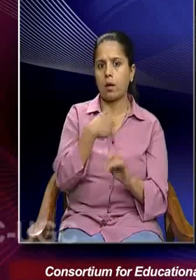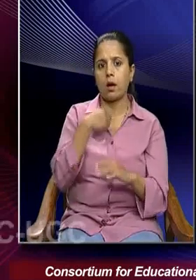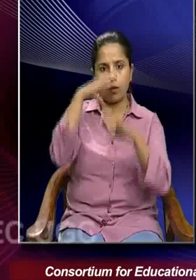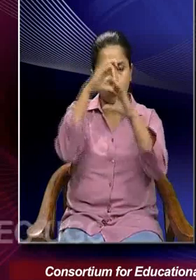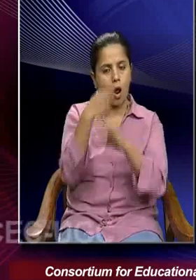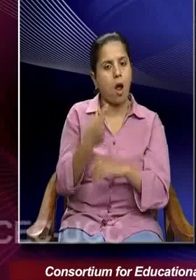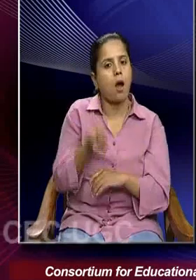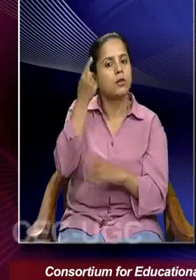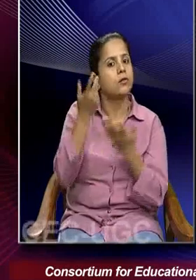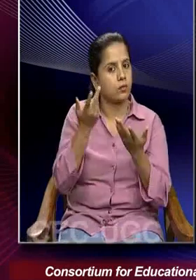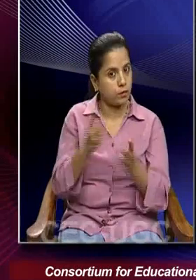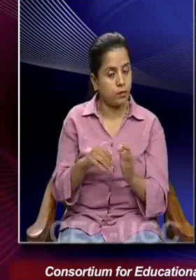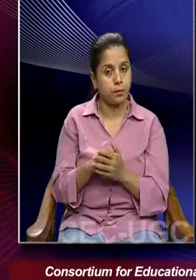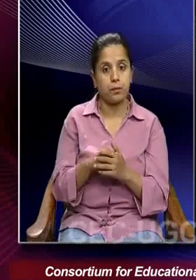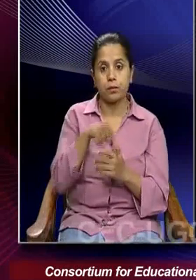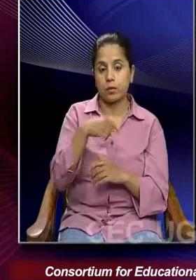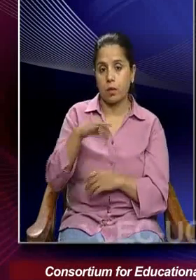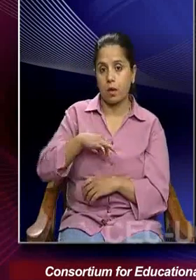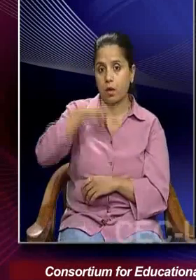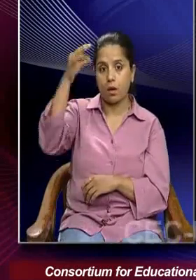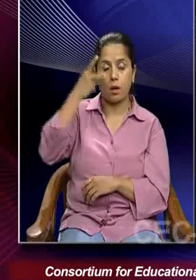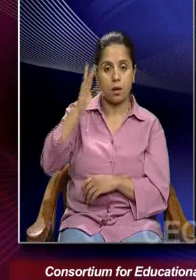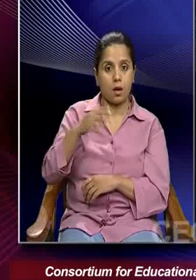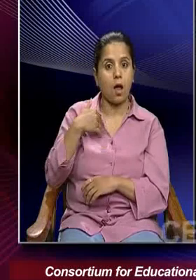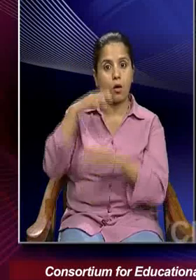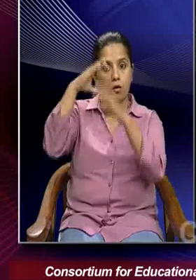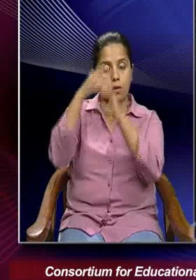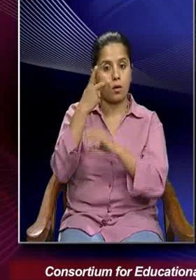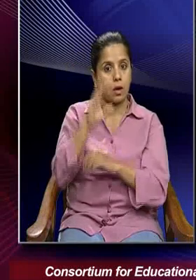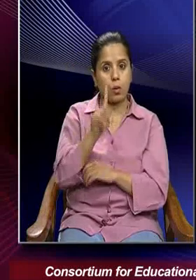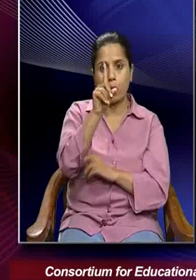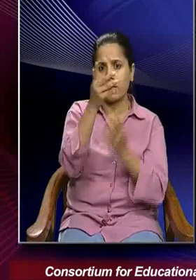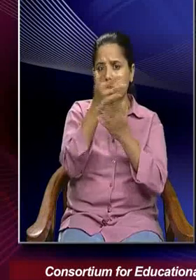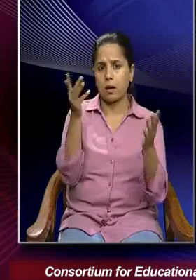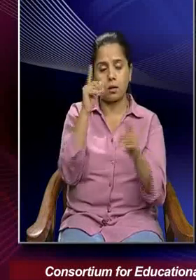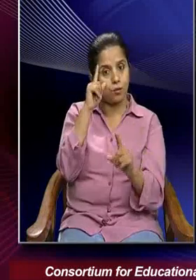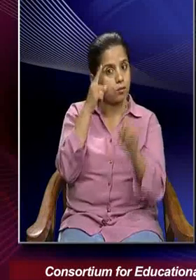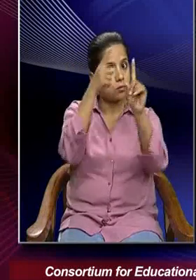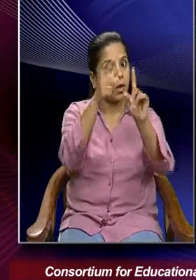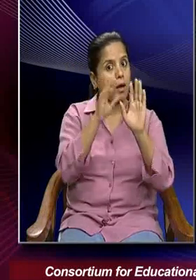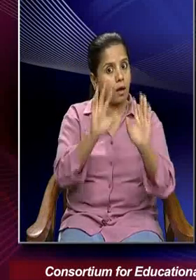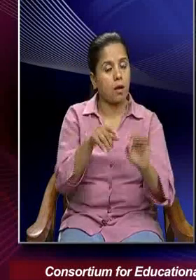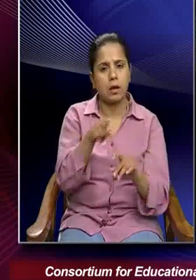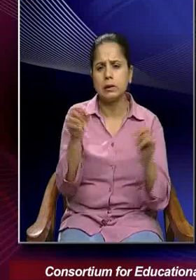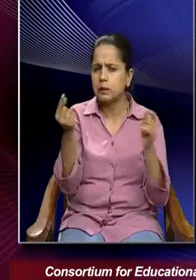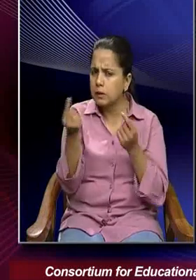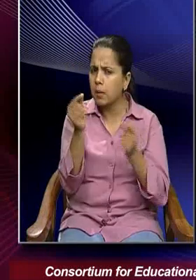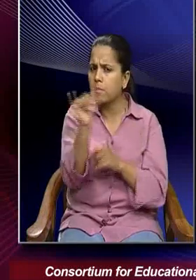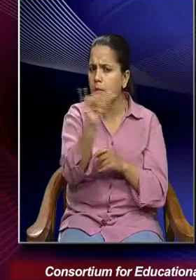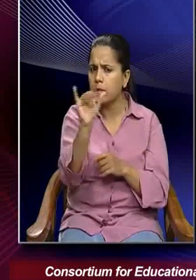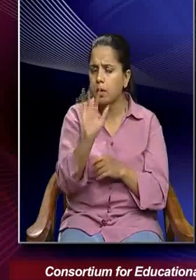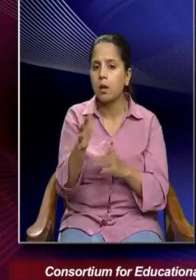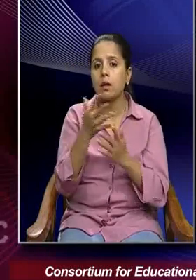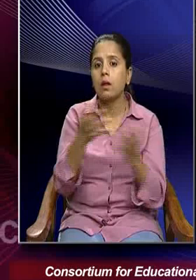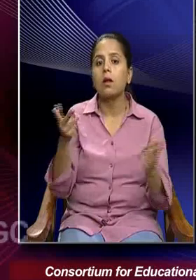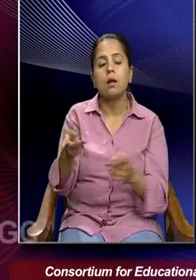concentration. When the Chit is concentrated on one object, the similar kind of the object